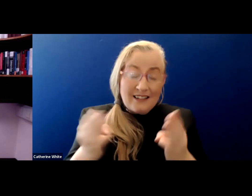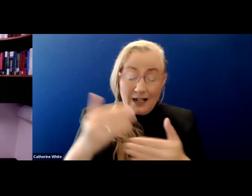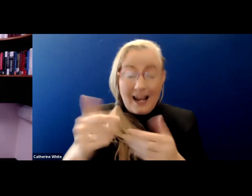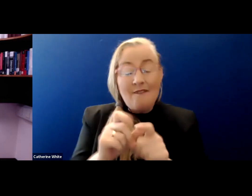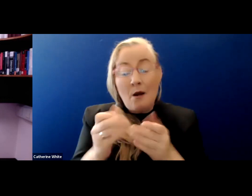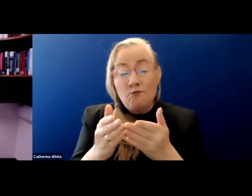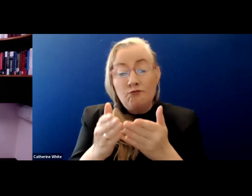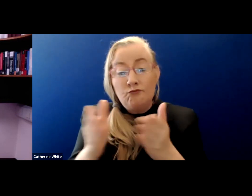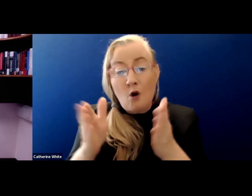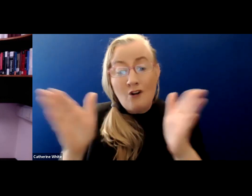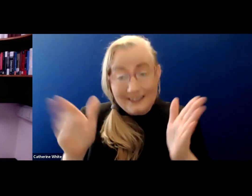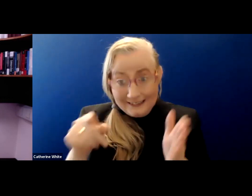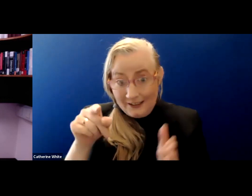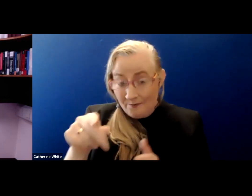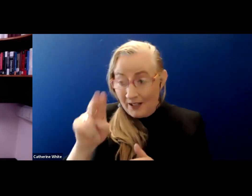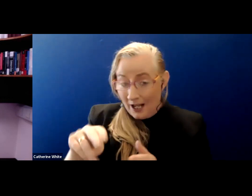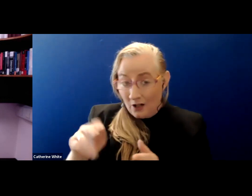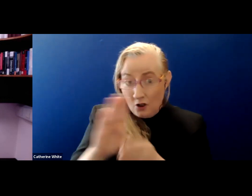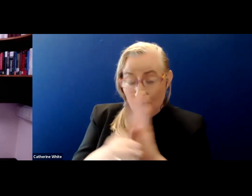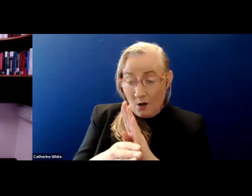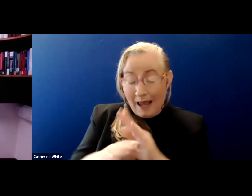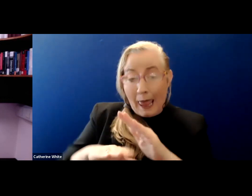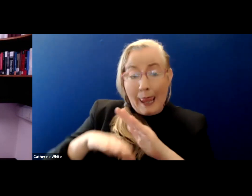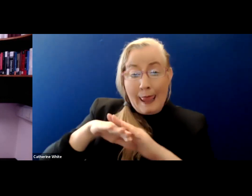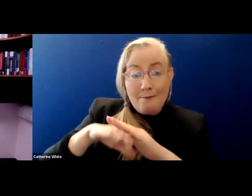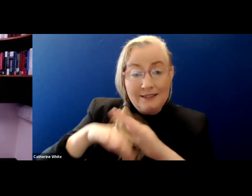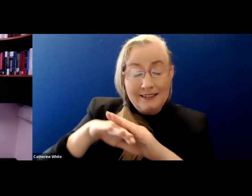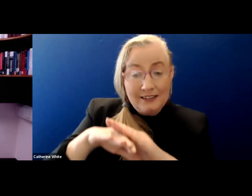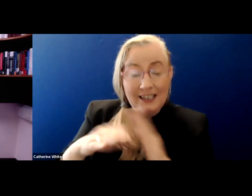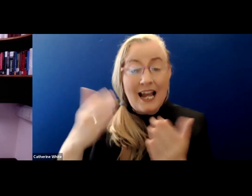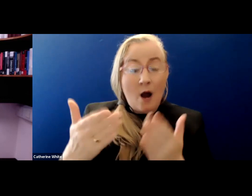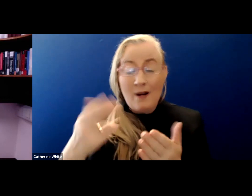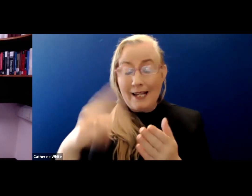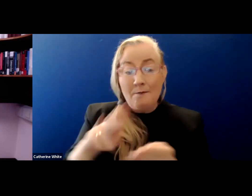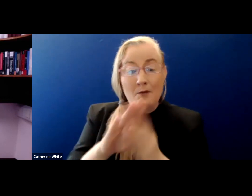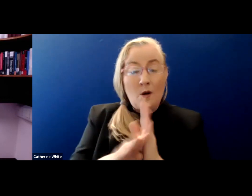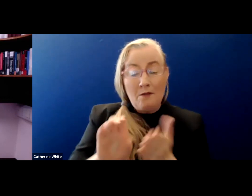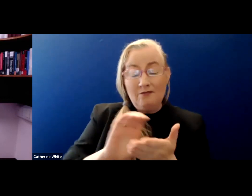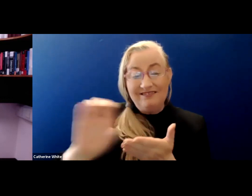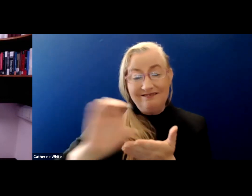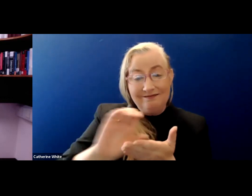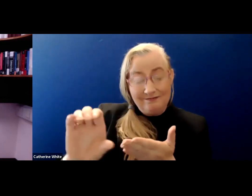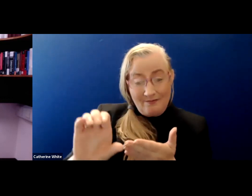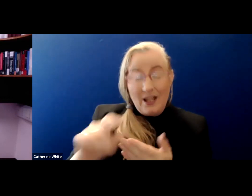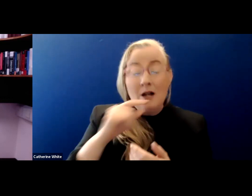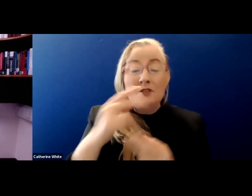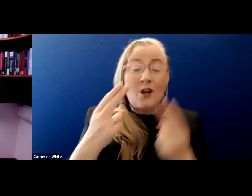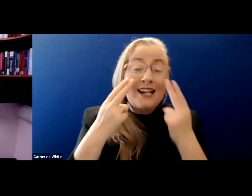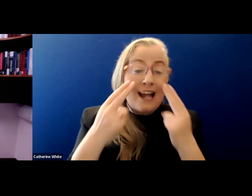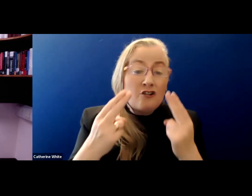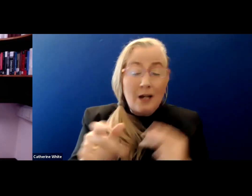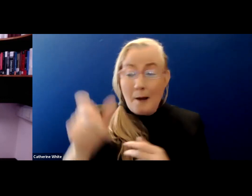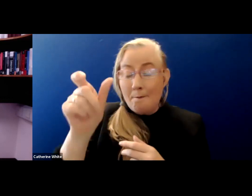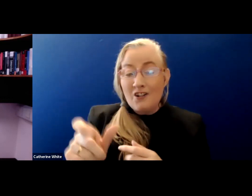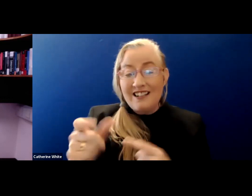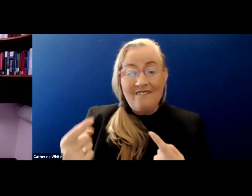approach could further show up the limitations in relation to reparations. Recognizing natural persons as victims of